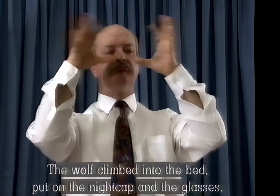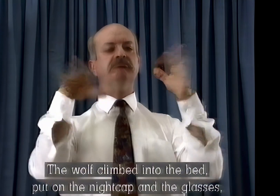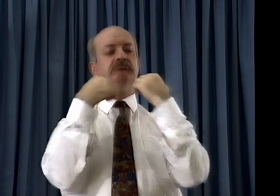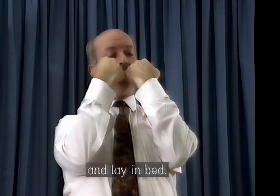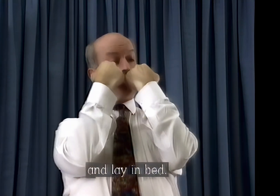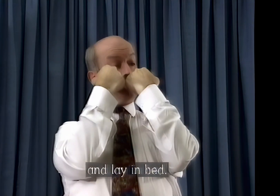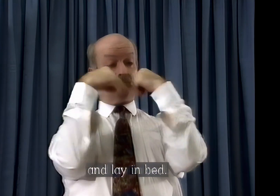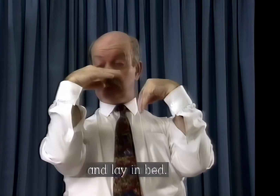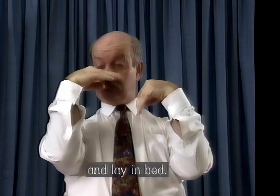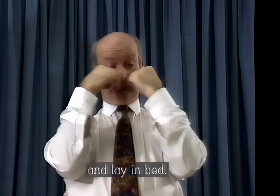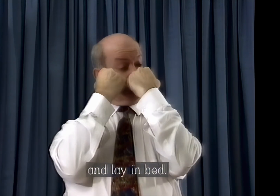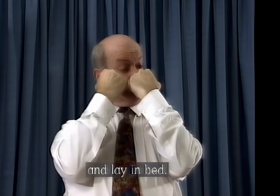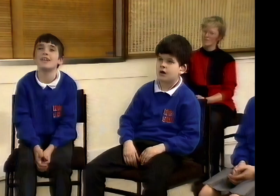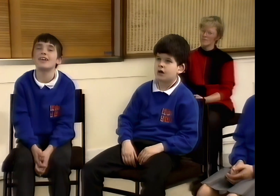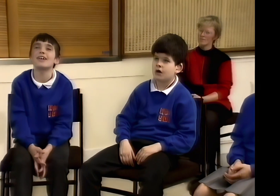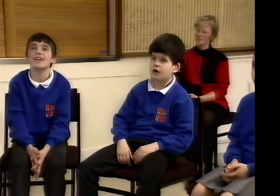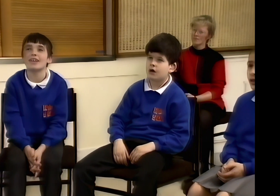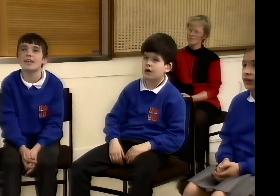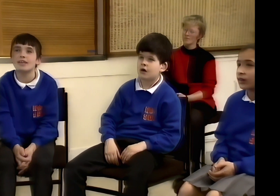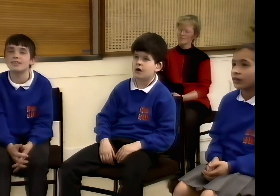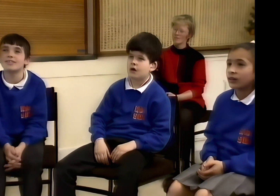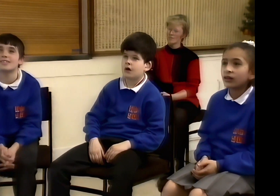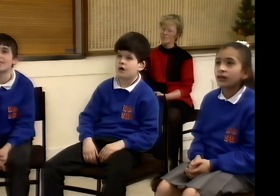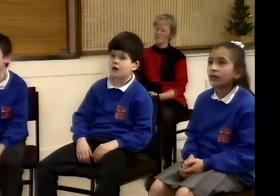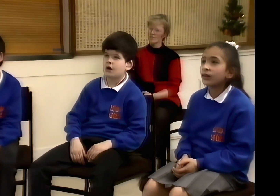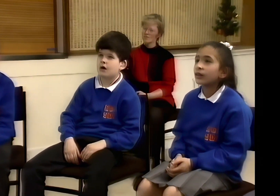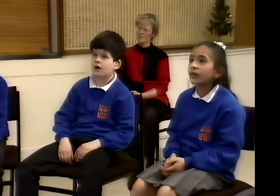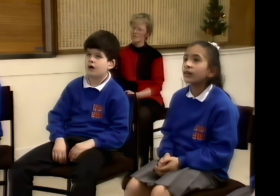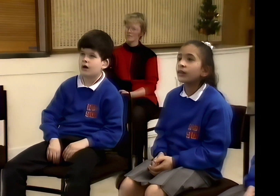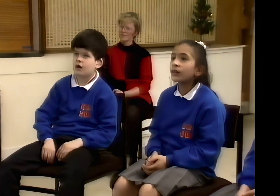on the glasses, and lay in bed, pretending to be Grandma.